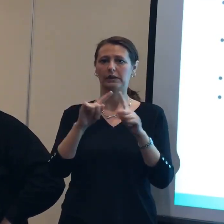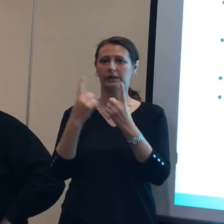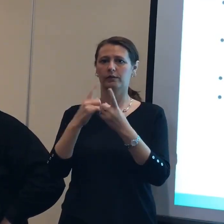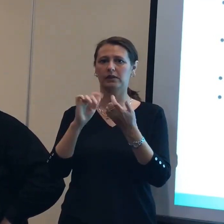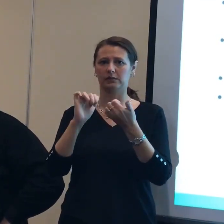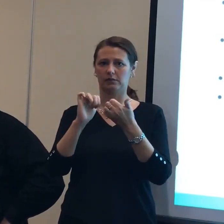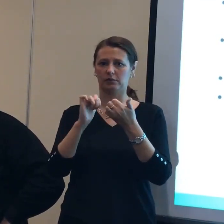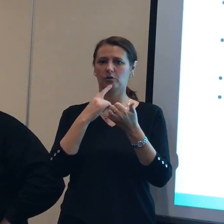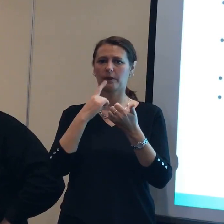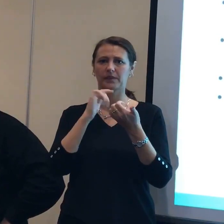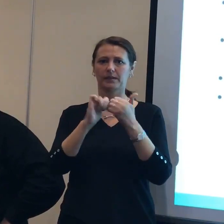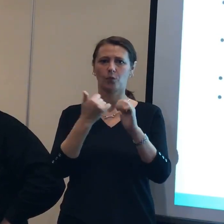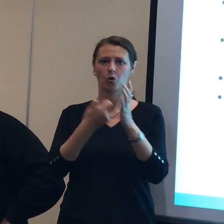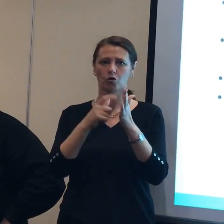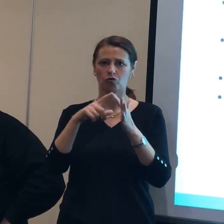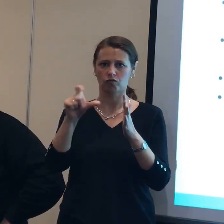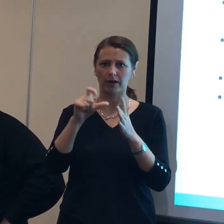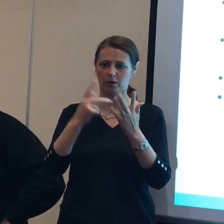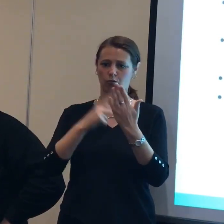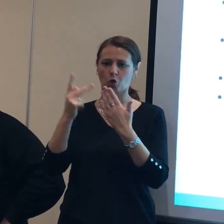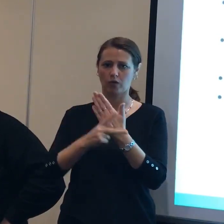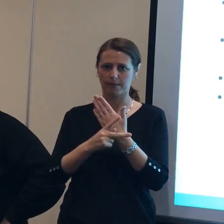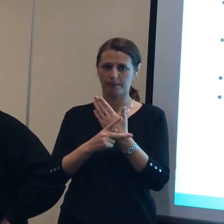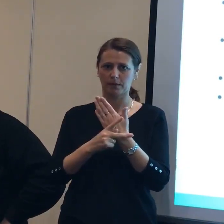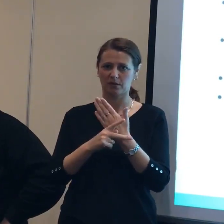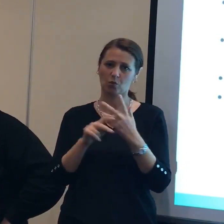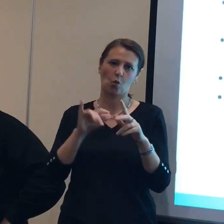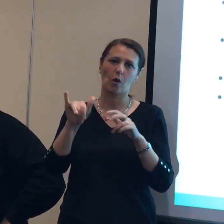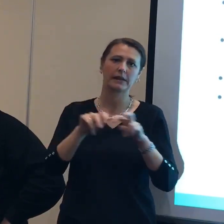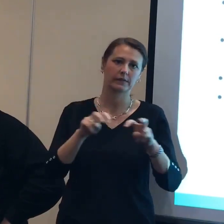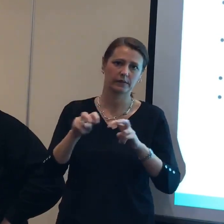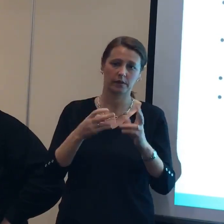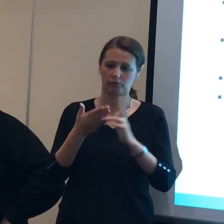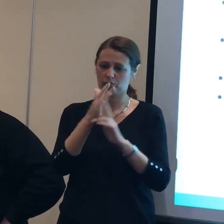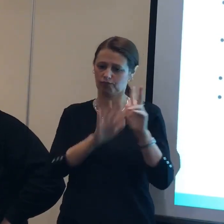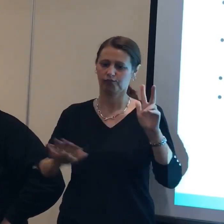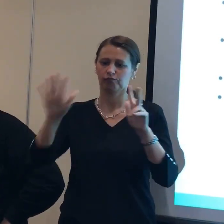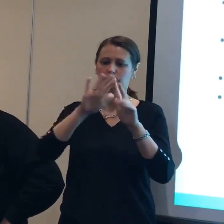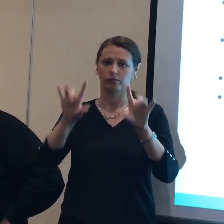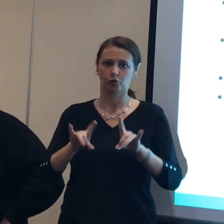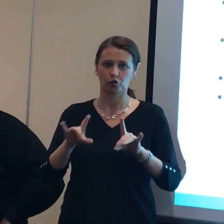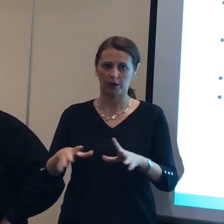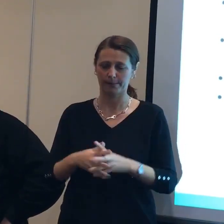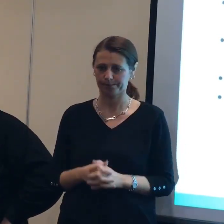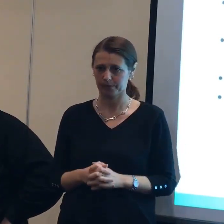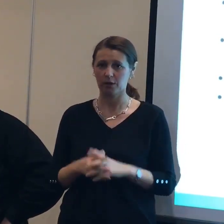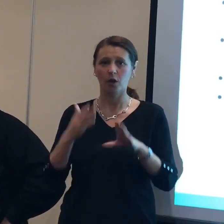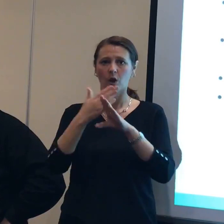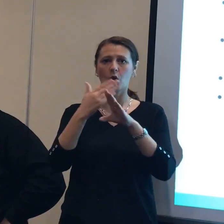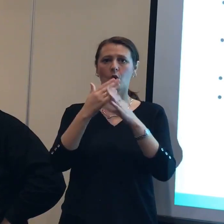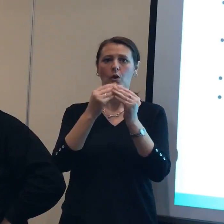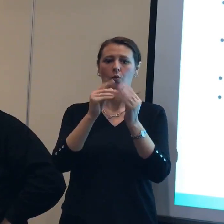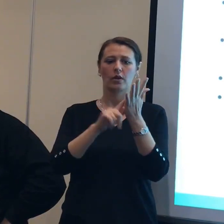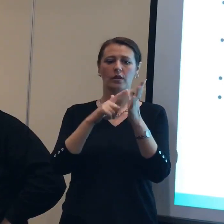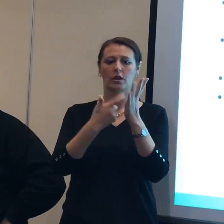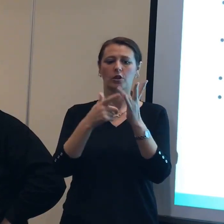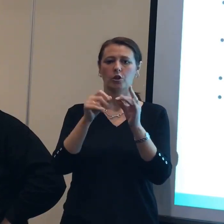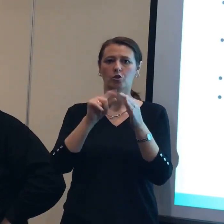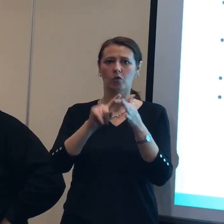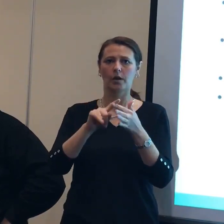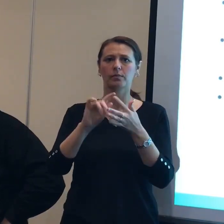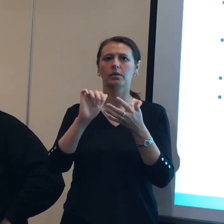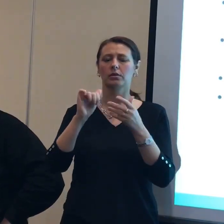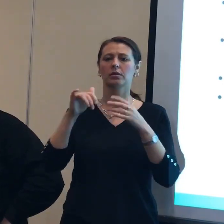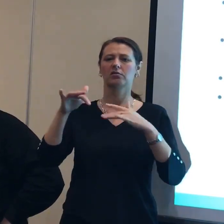sport recreation programs or activities across Australia as well. So we worked with La Trobe Centre for Sport and